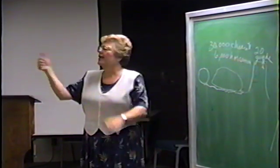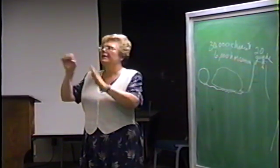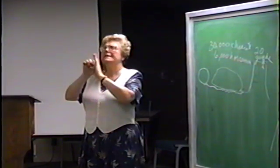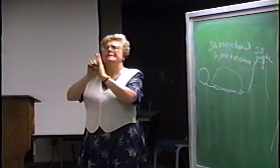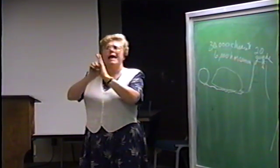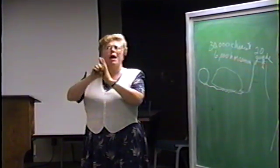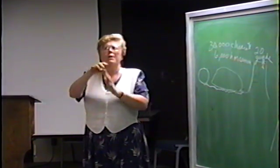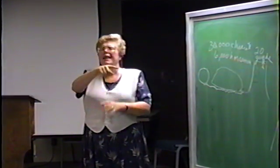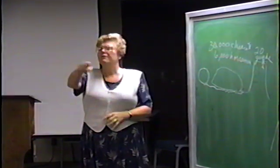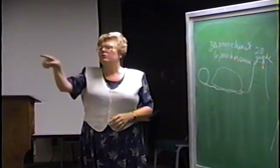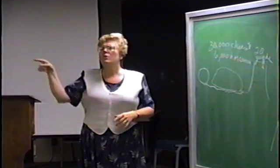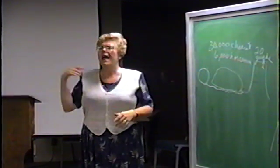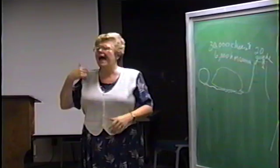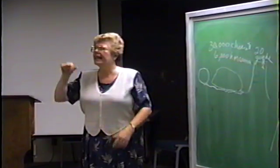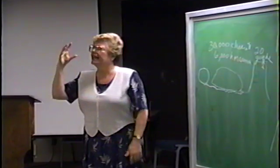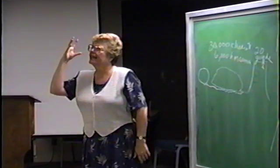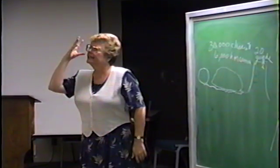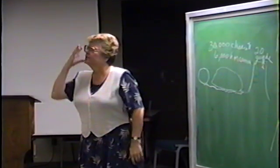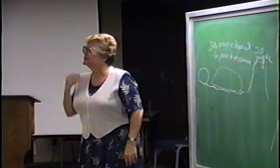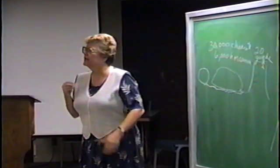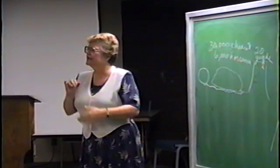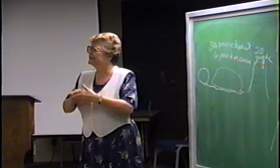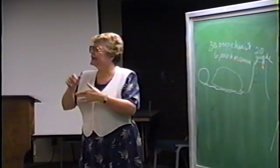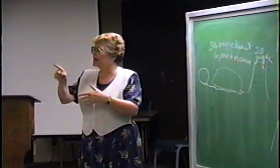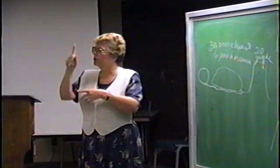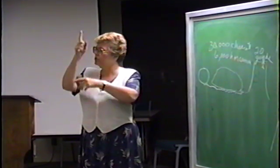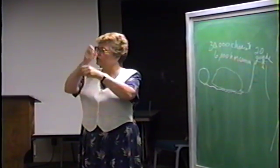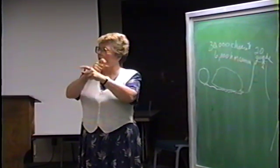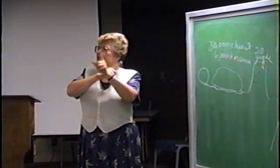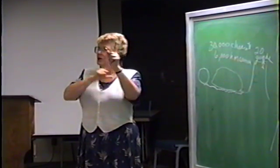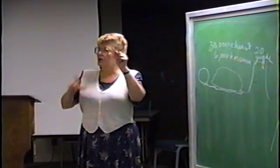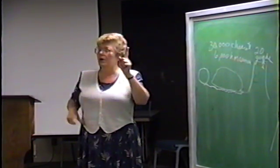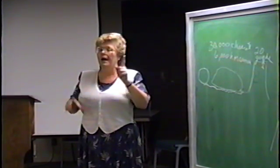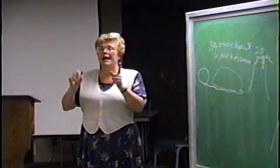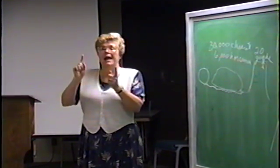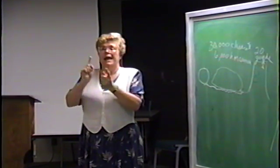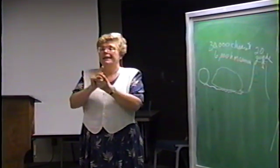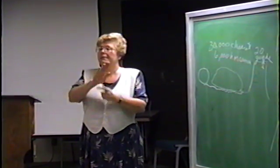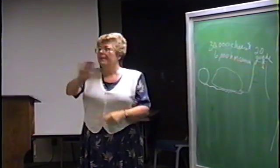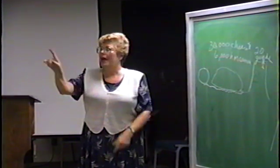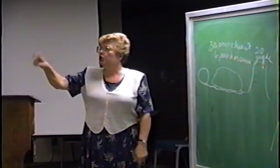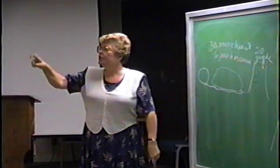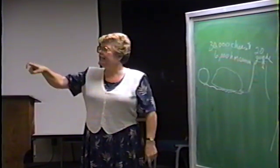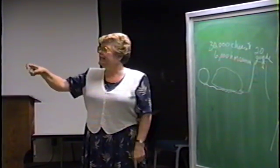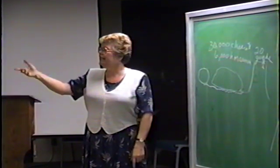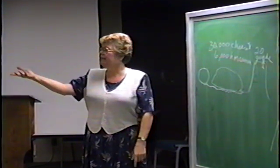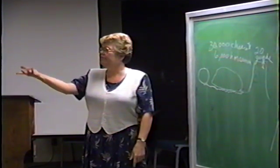Hallelujah. Mother, this time, but if you had any been there, you trust the Lord, and he met you mean.